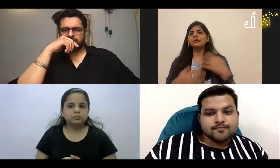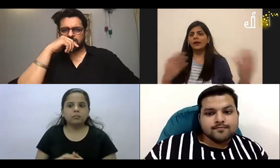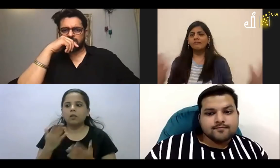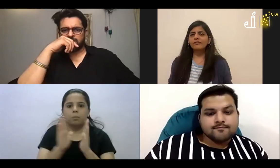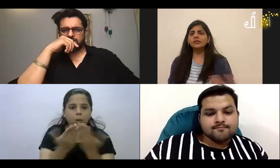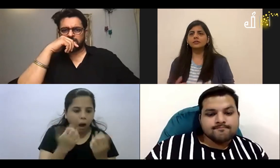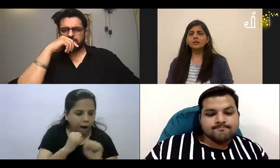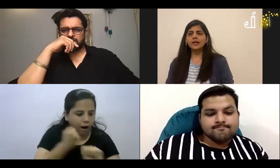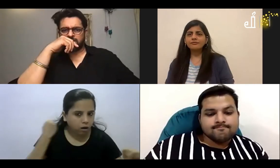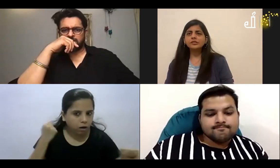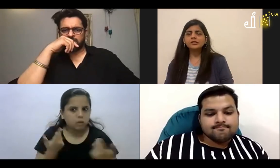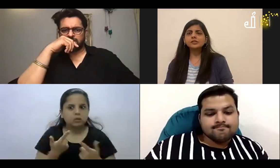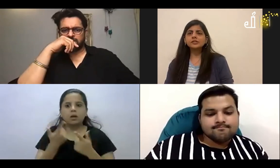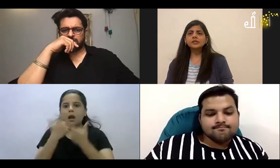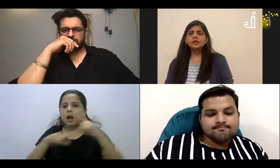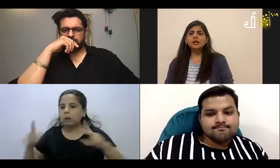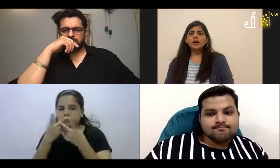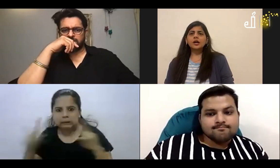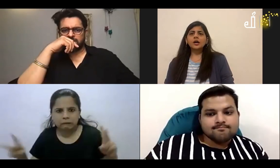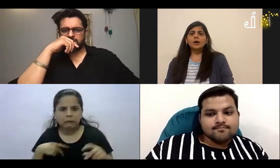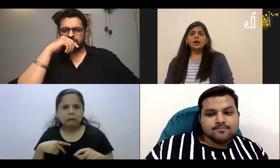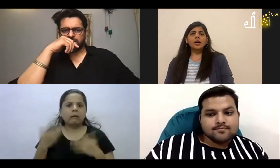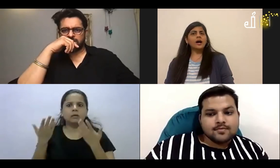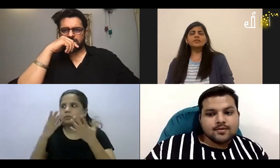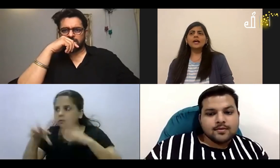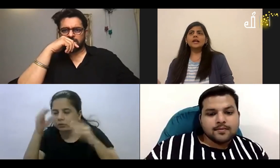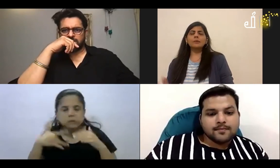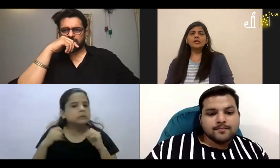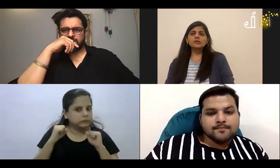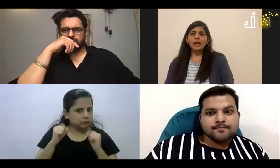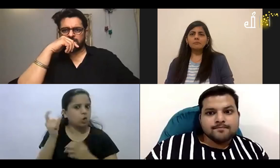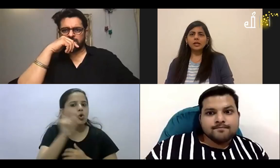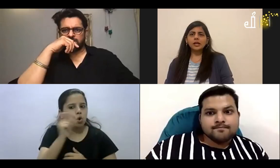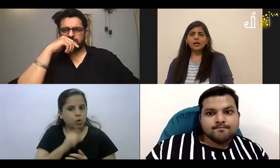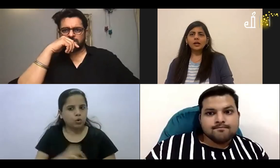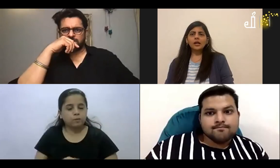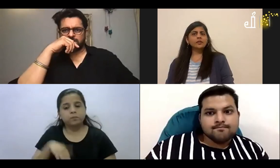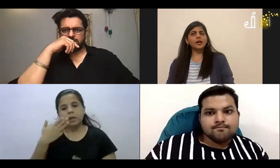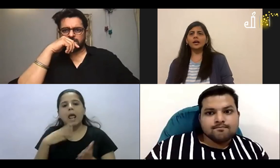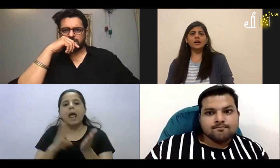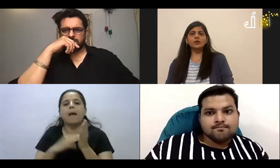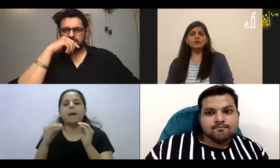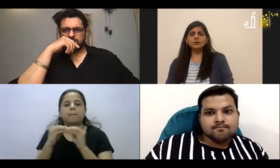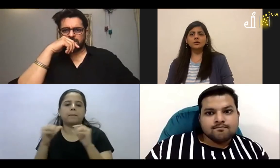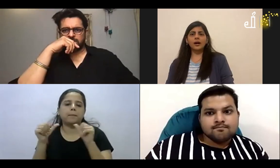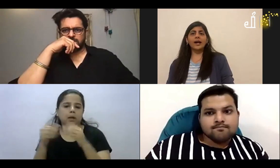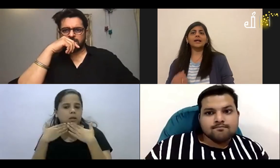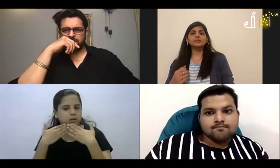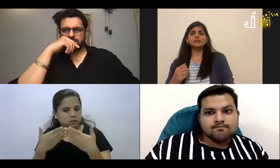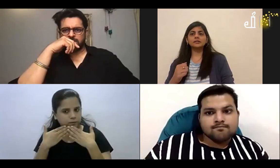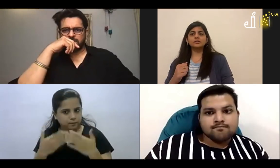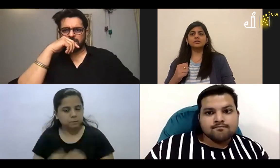textbooks and you have different references. After that, I went into MBA. There also,